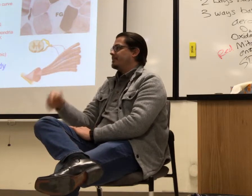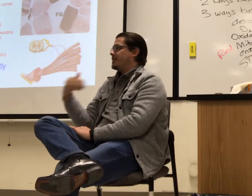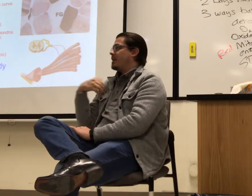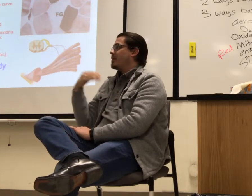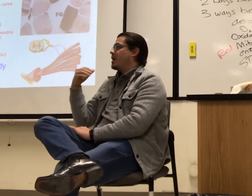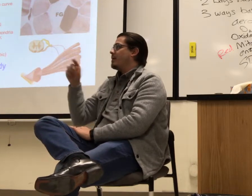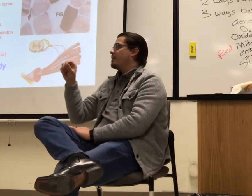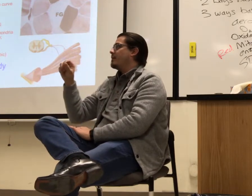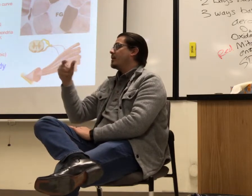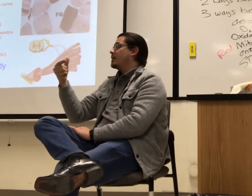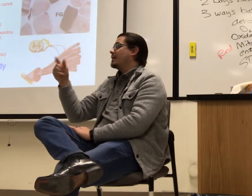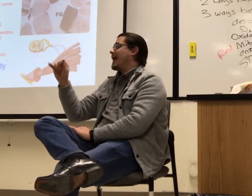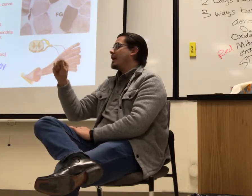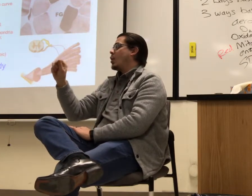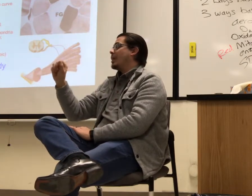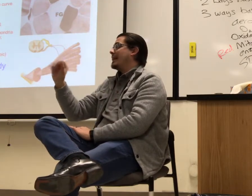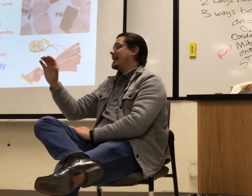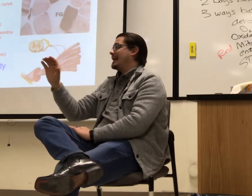glycolytic